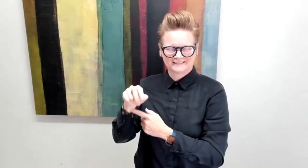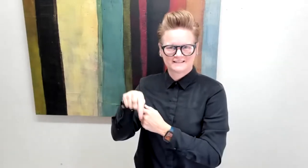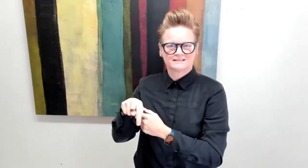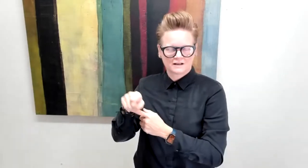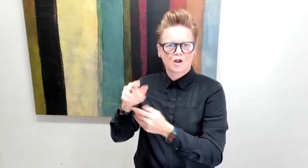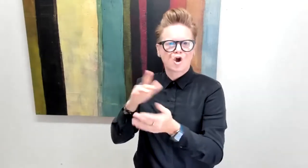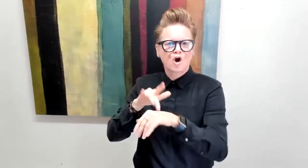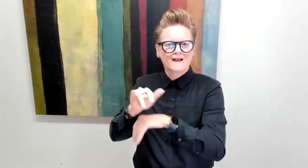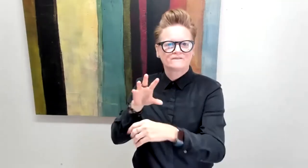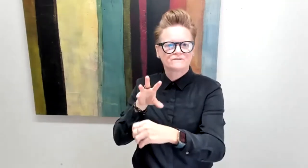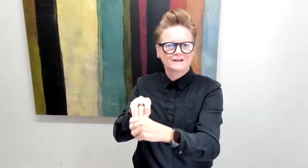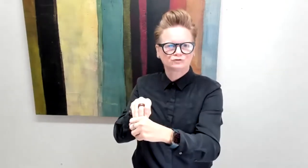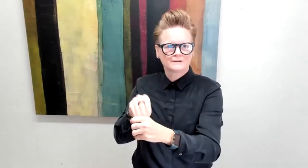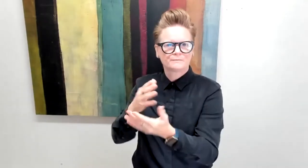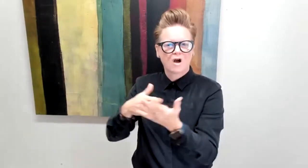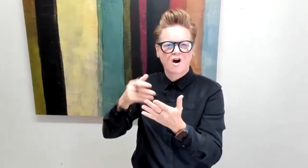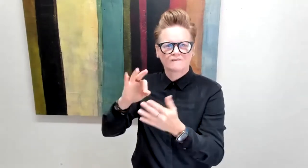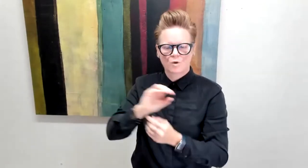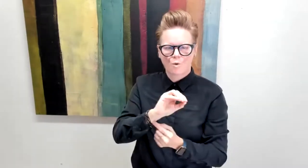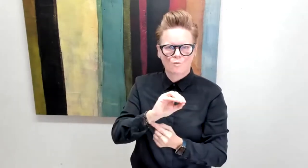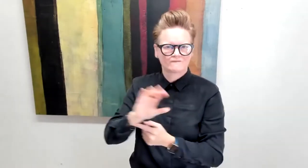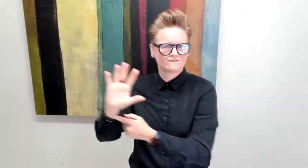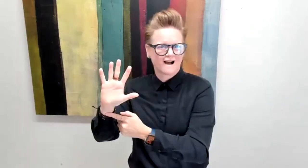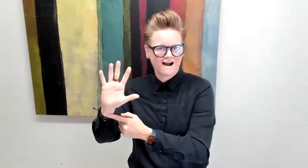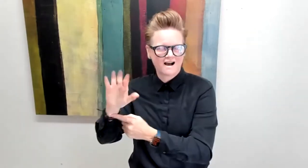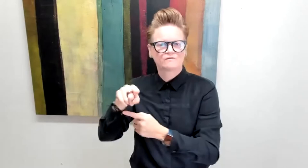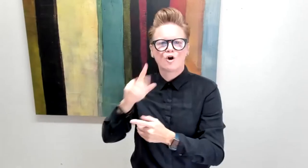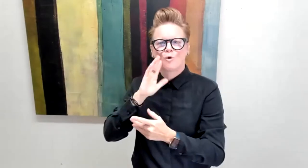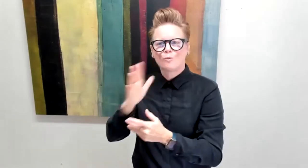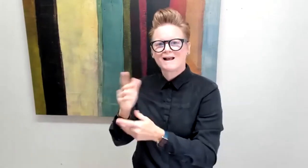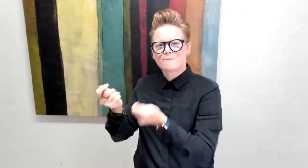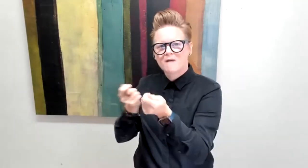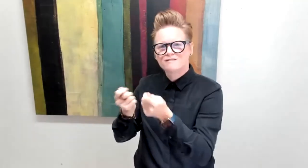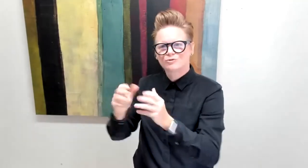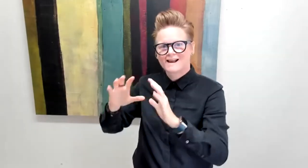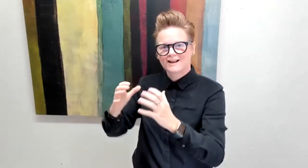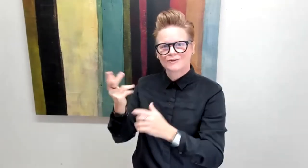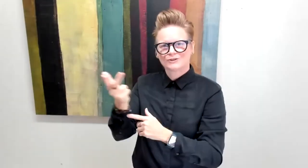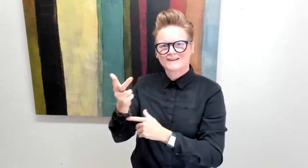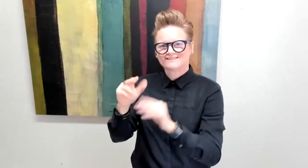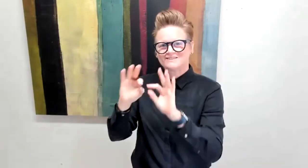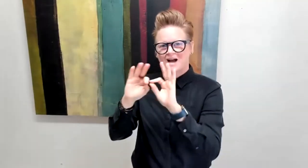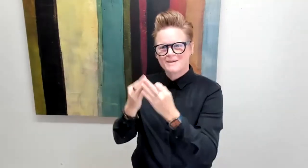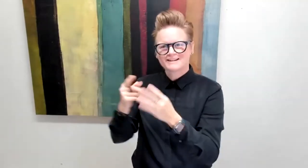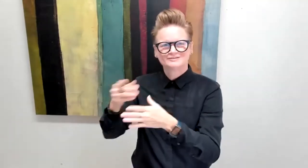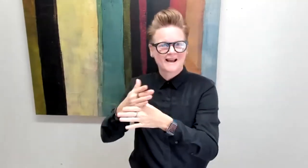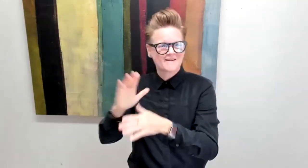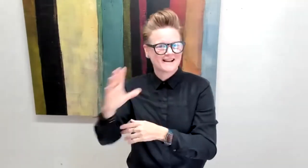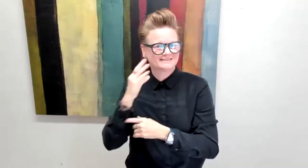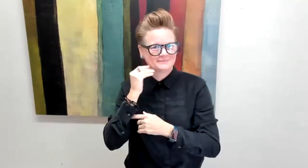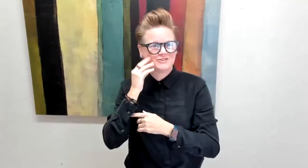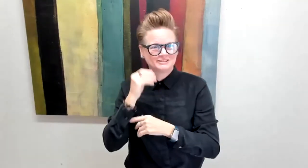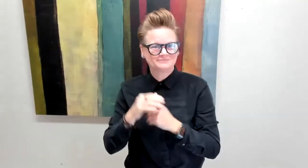that's my colleague, and she's in early intervention, which is part of the 0-5 program, and she will be